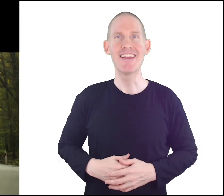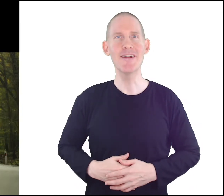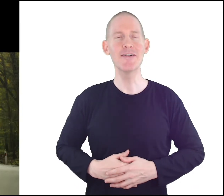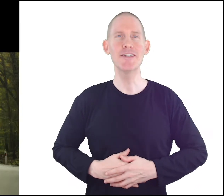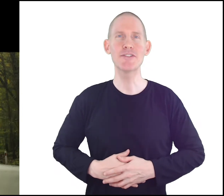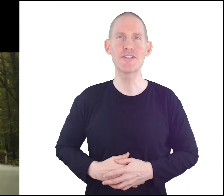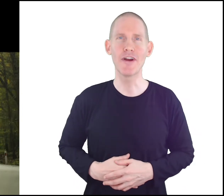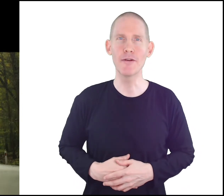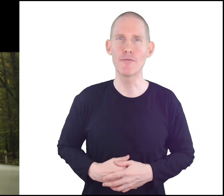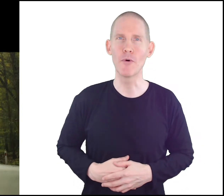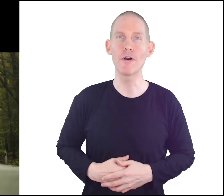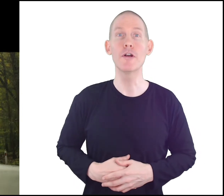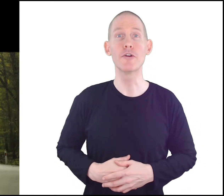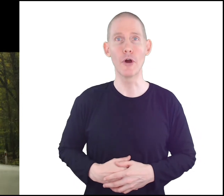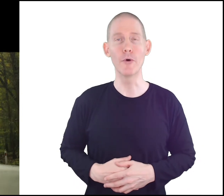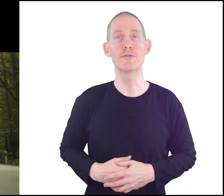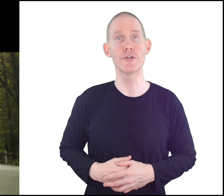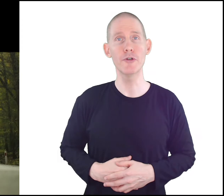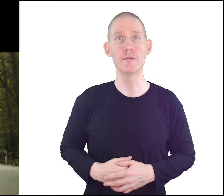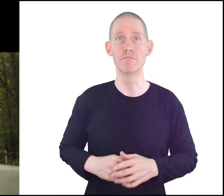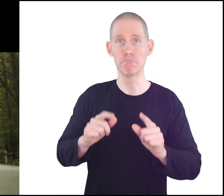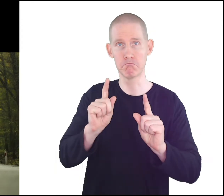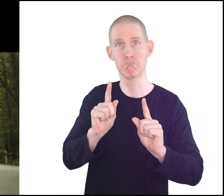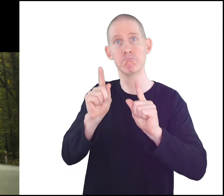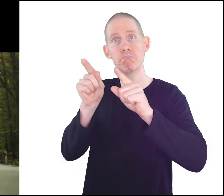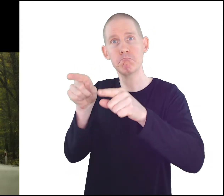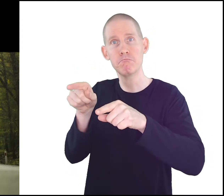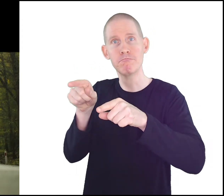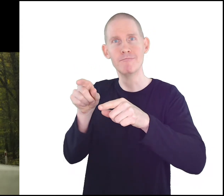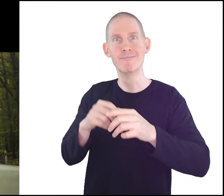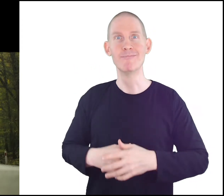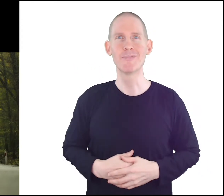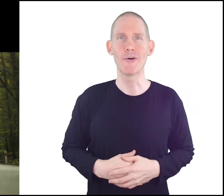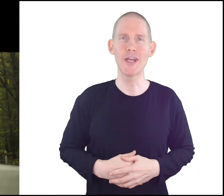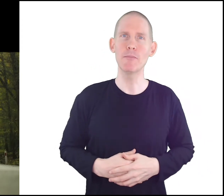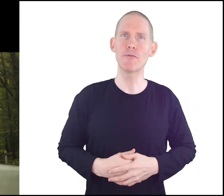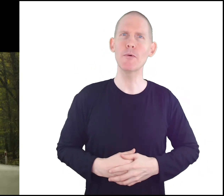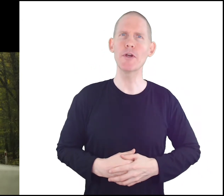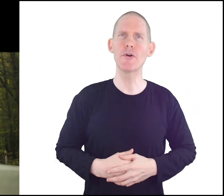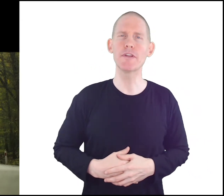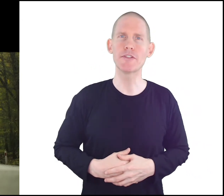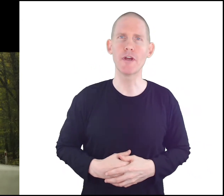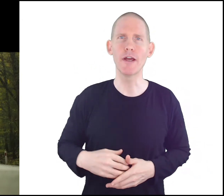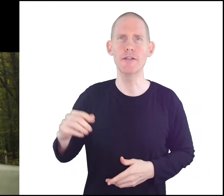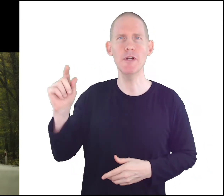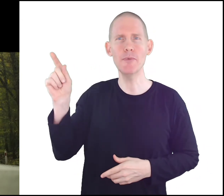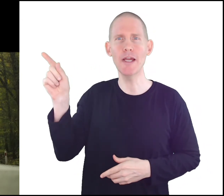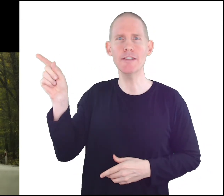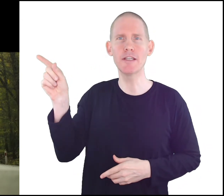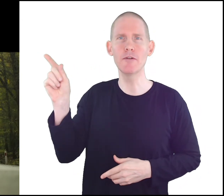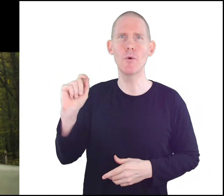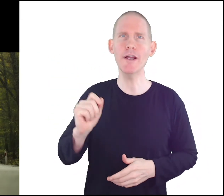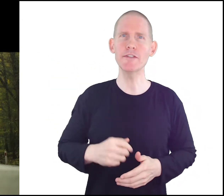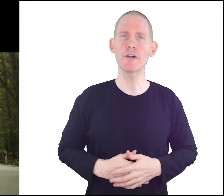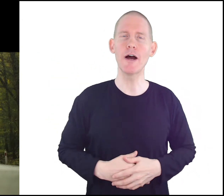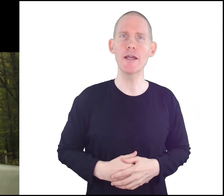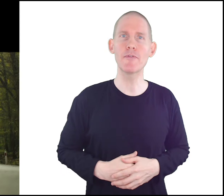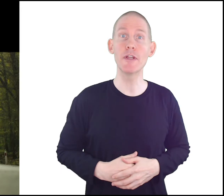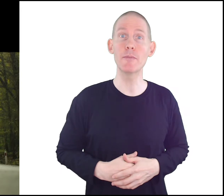Here is the sign for go to. Okay, before we go to the sign, you might be asking, why is there a hyphen in